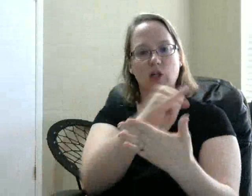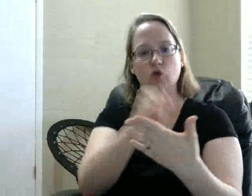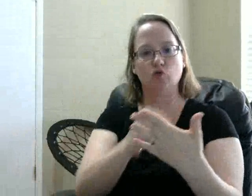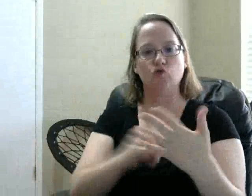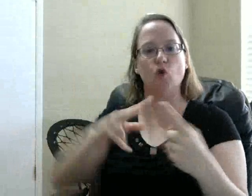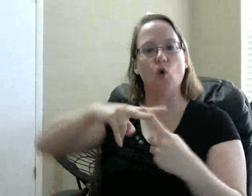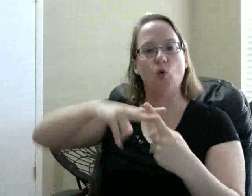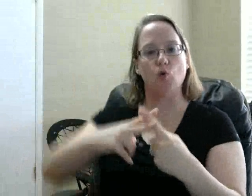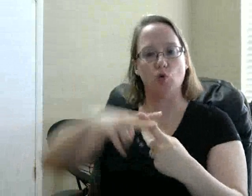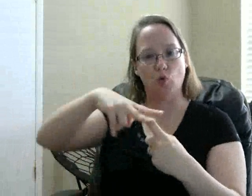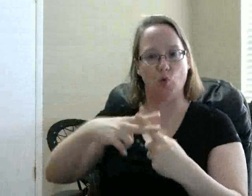amazing. Oh.